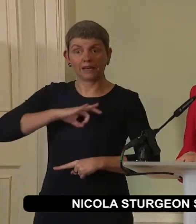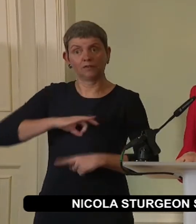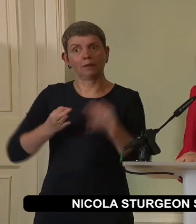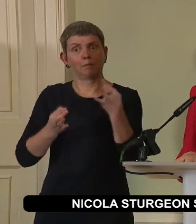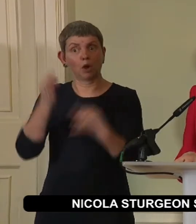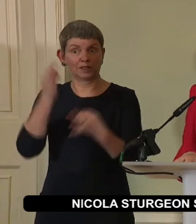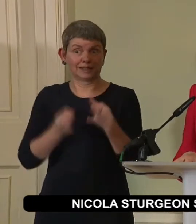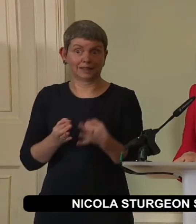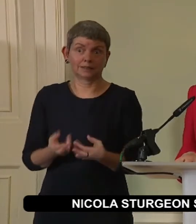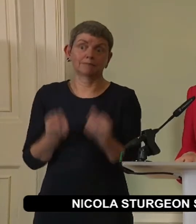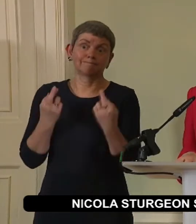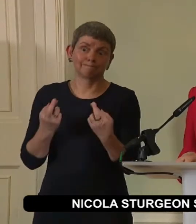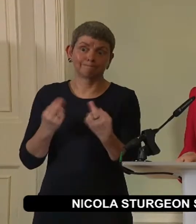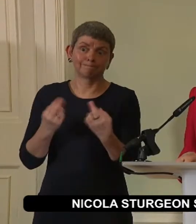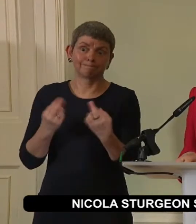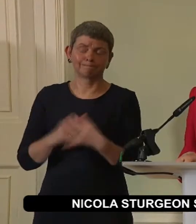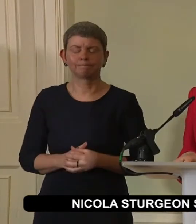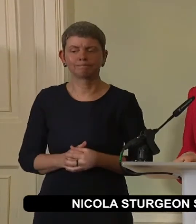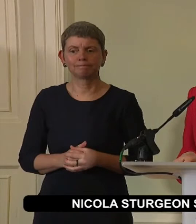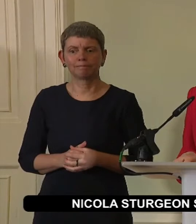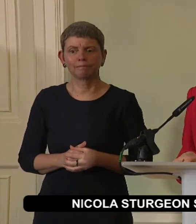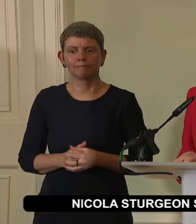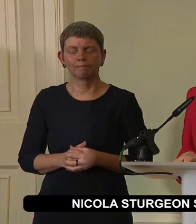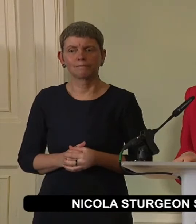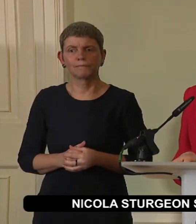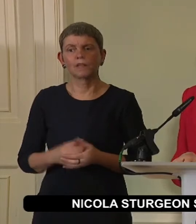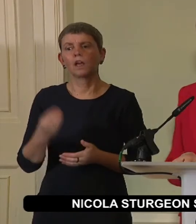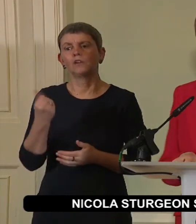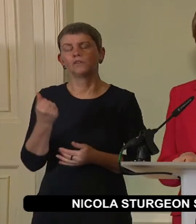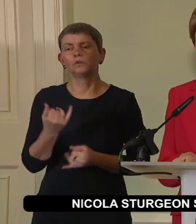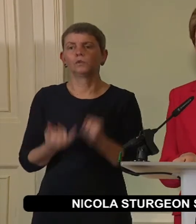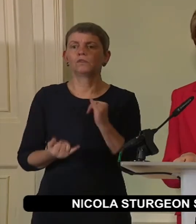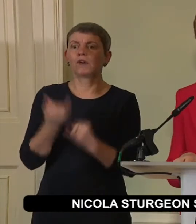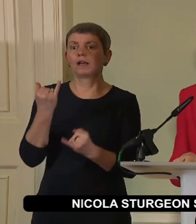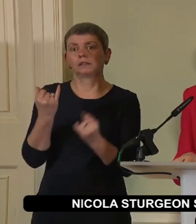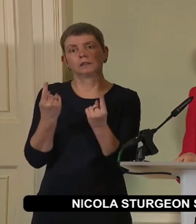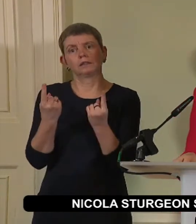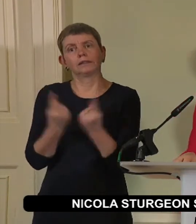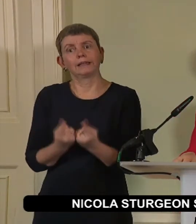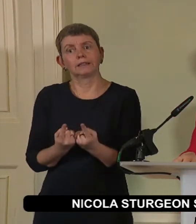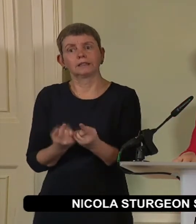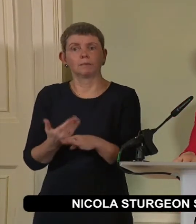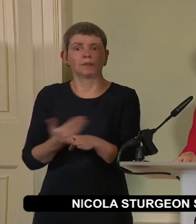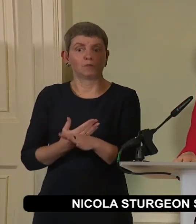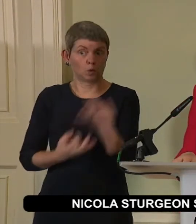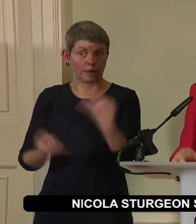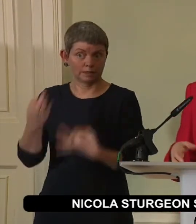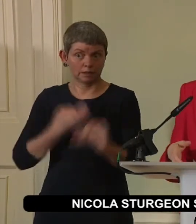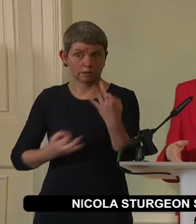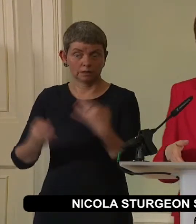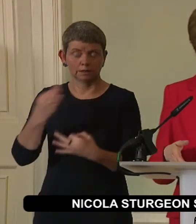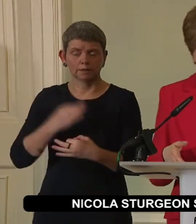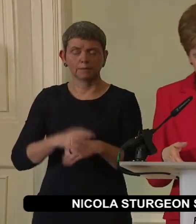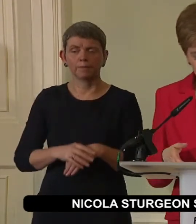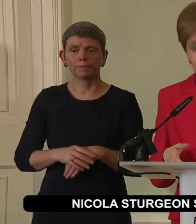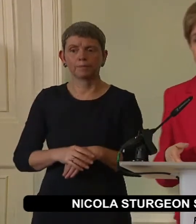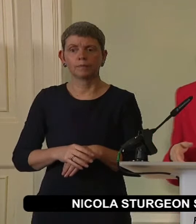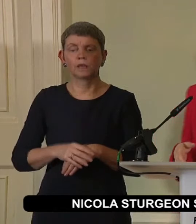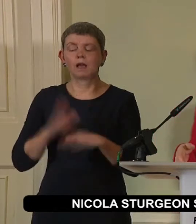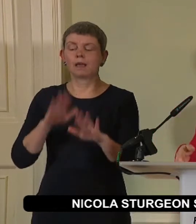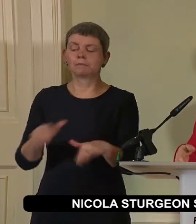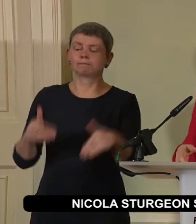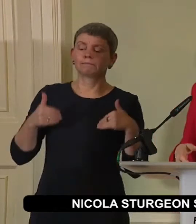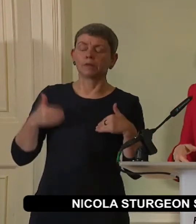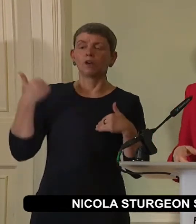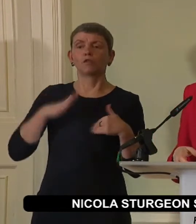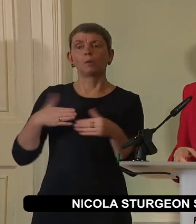hope. Now, a couple of final points before I take a few questions. While I am stepping down from